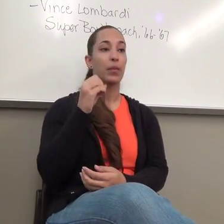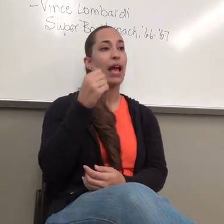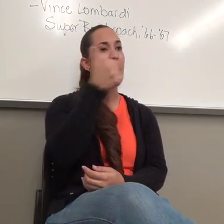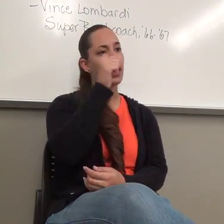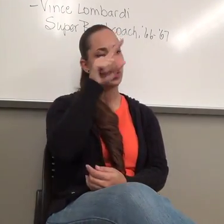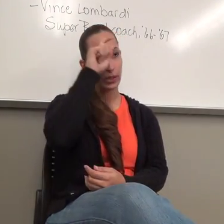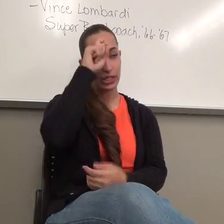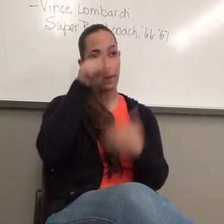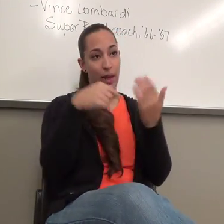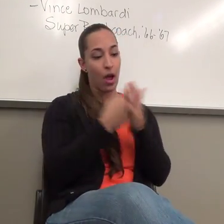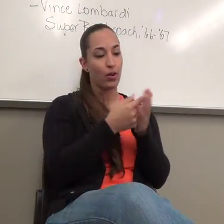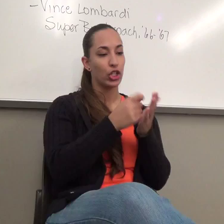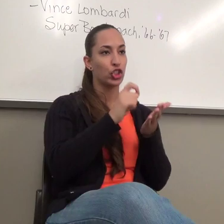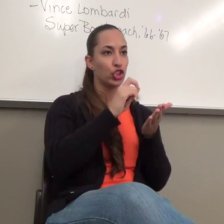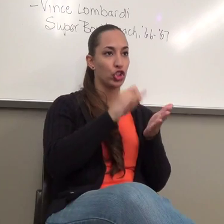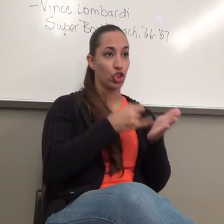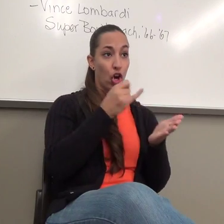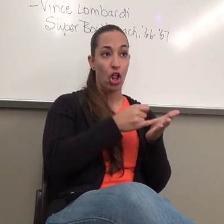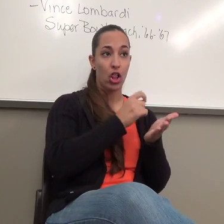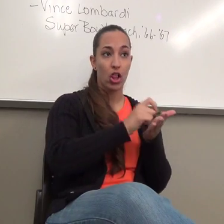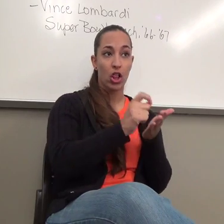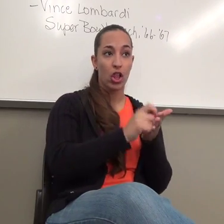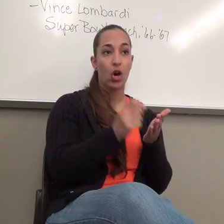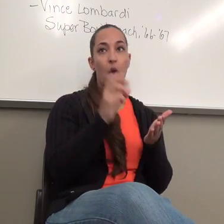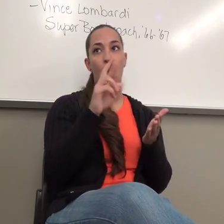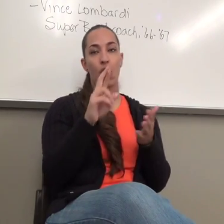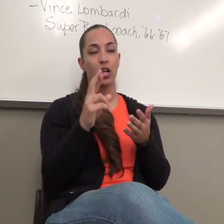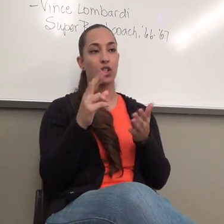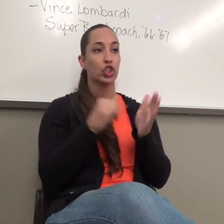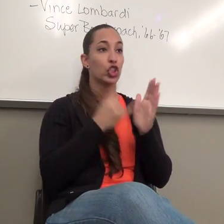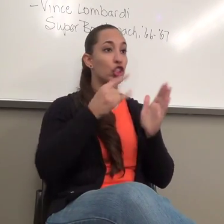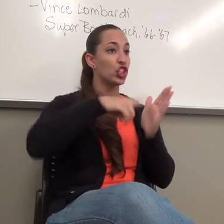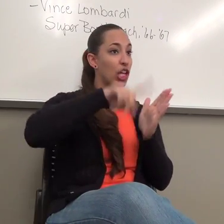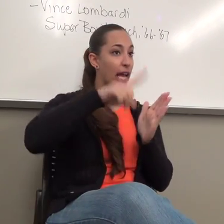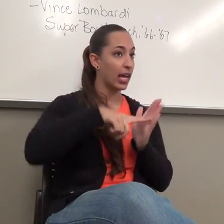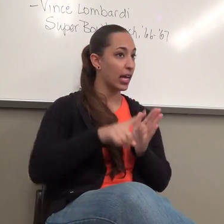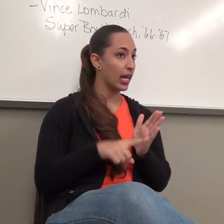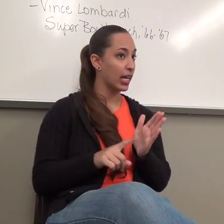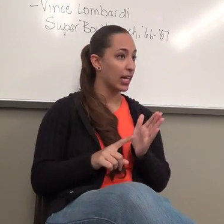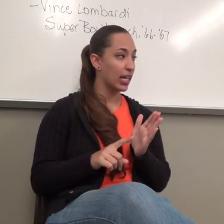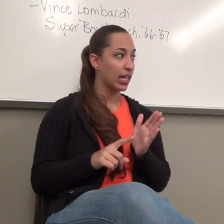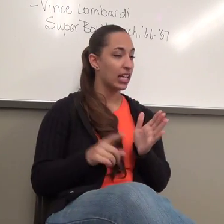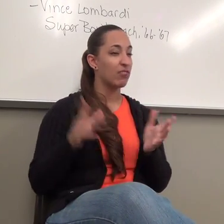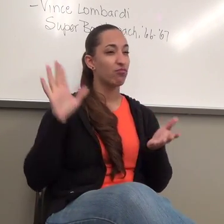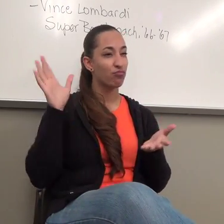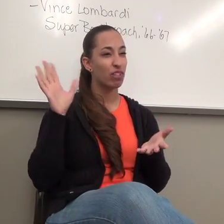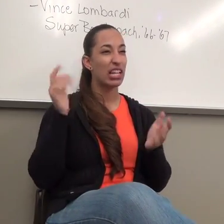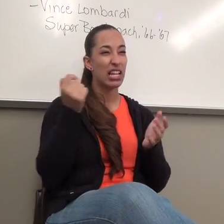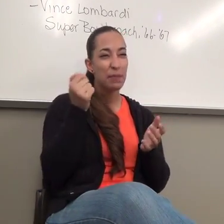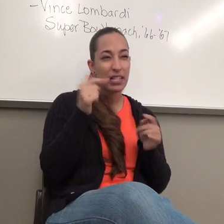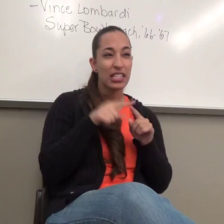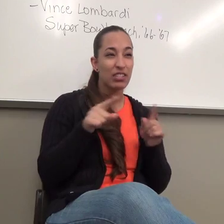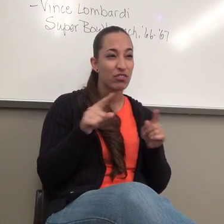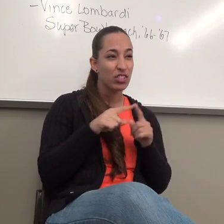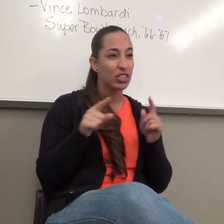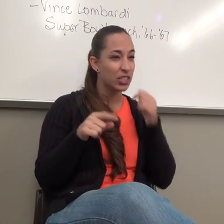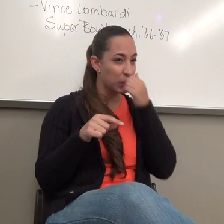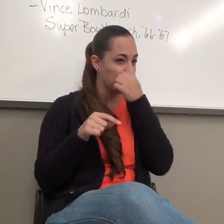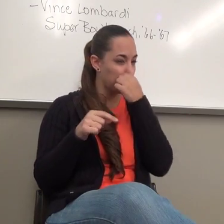the journal check? So people who've had me before, this is a little bit different. Before I make a big deal about